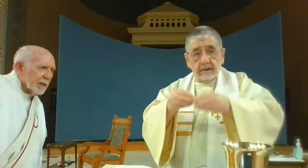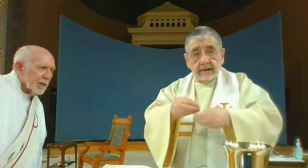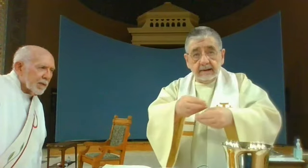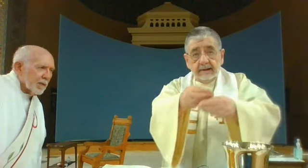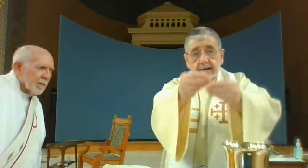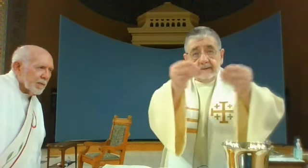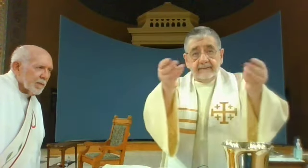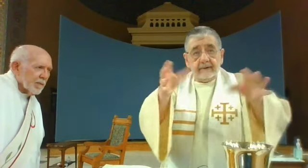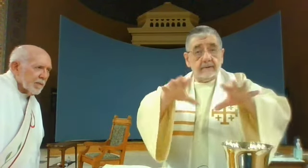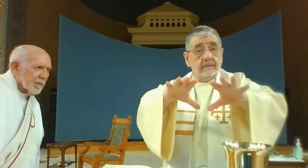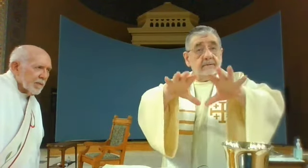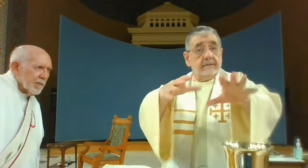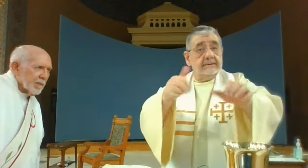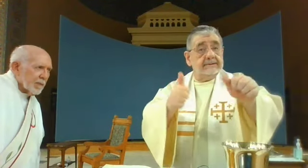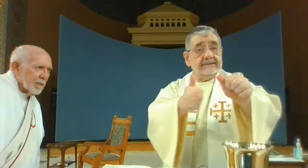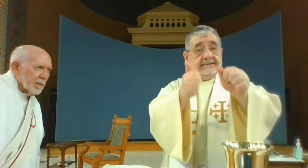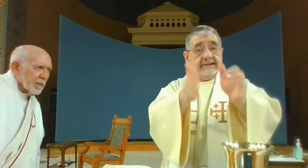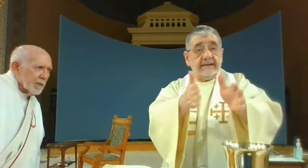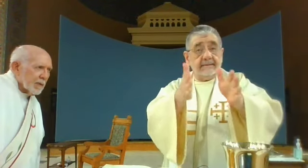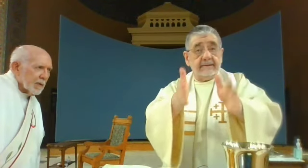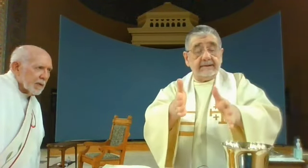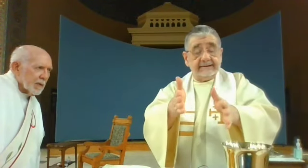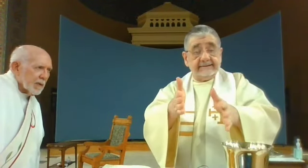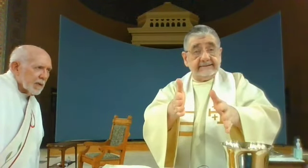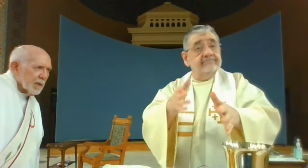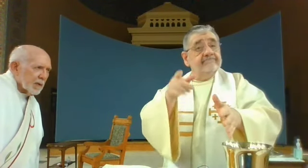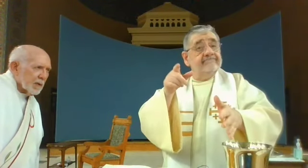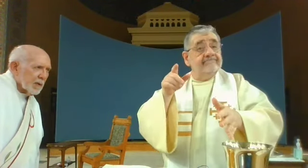broke it and gave it to his disciples, saying,